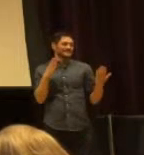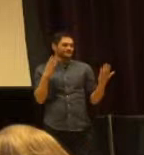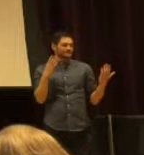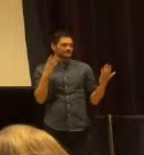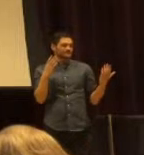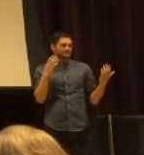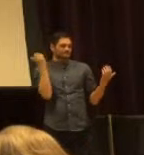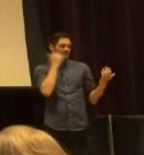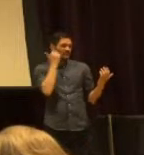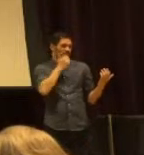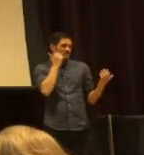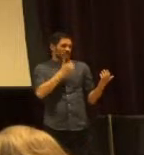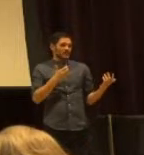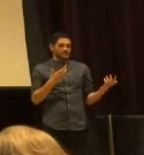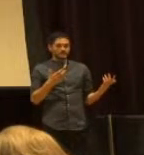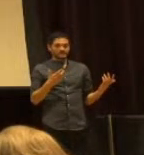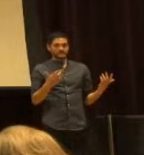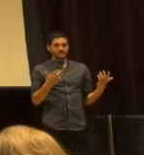these